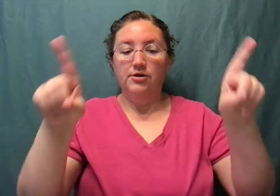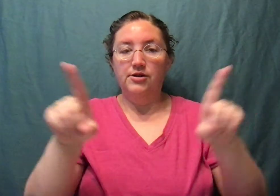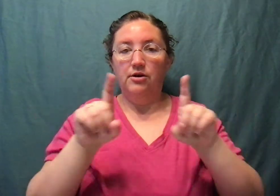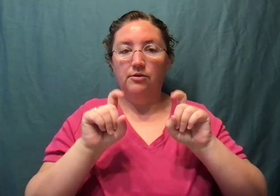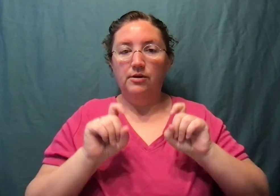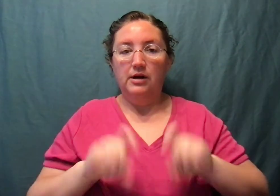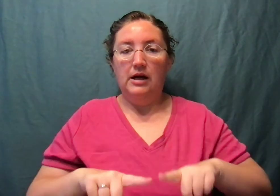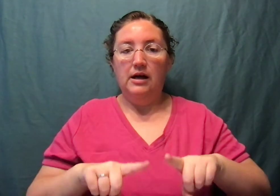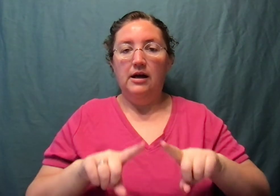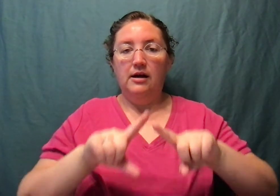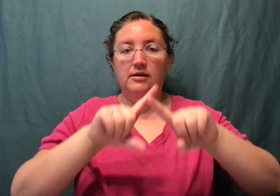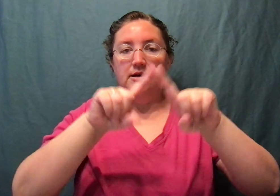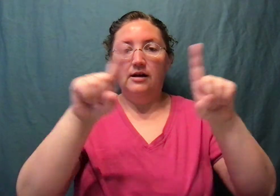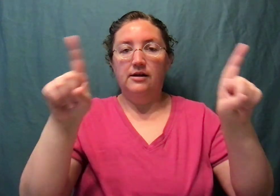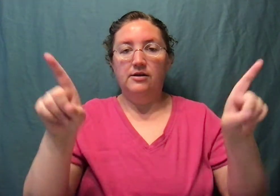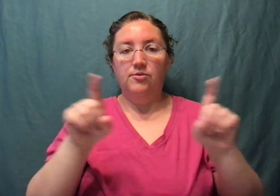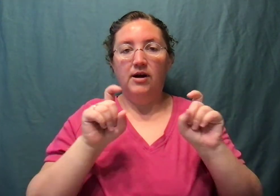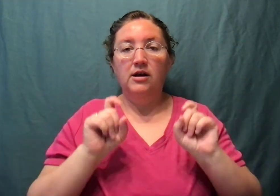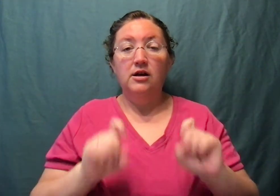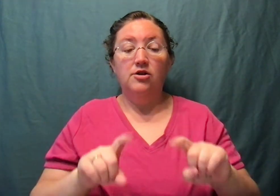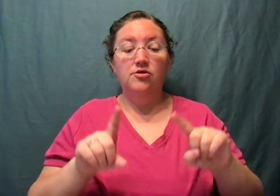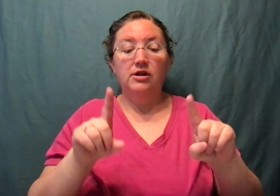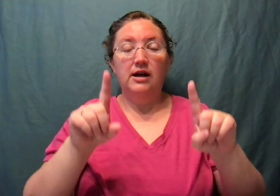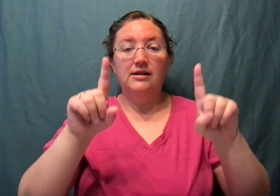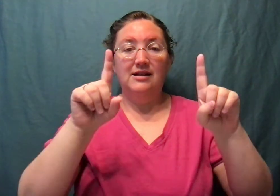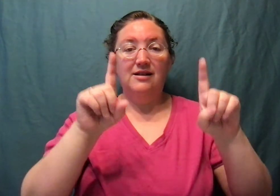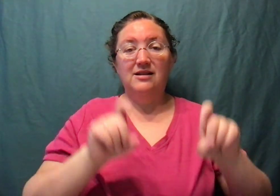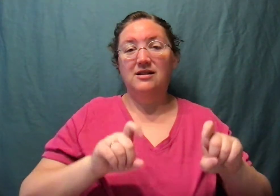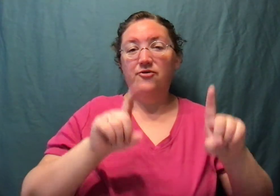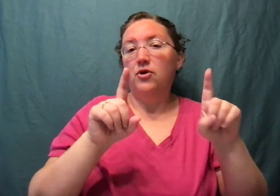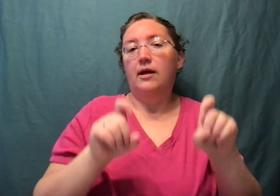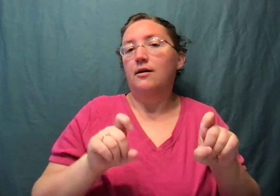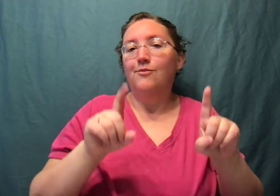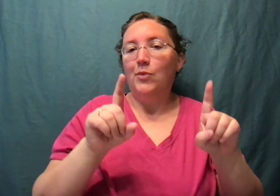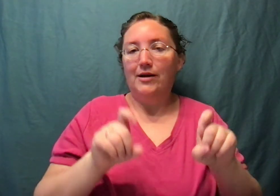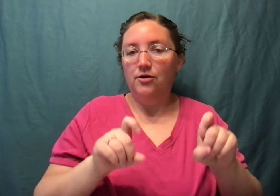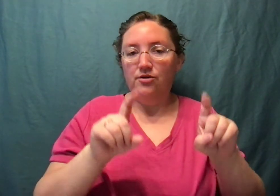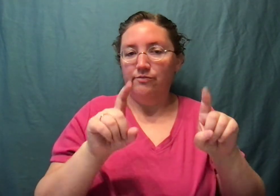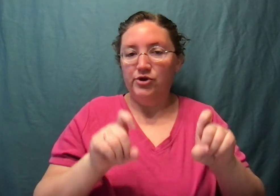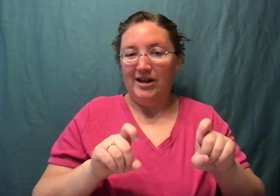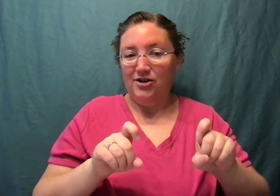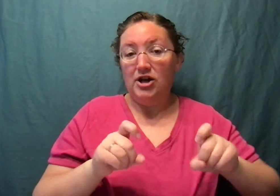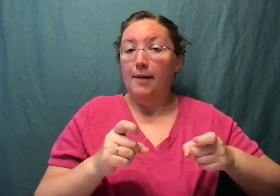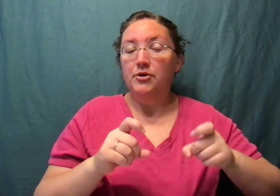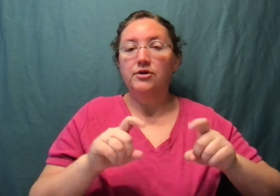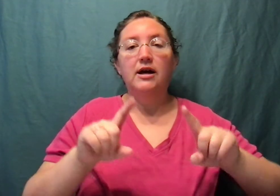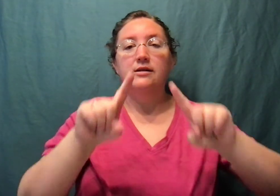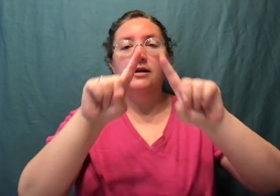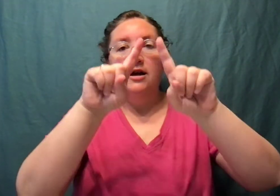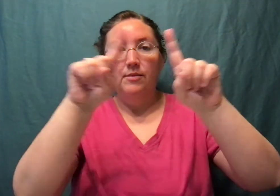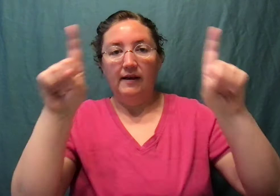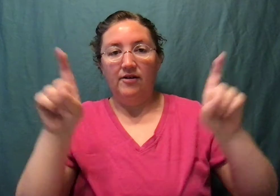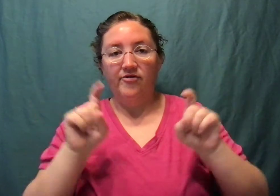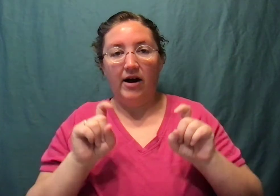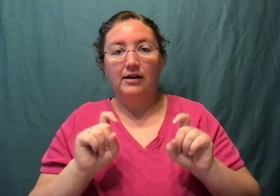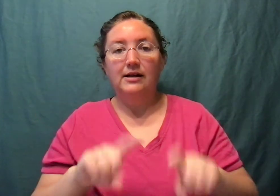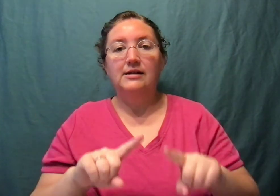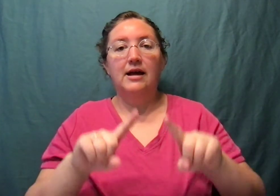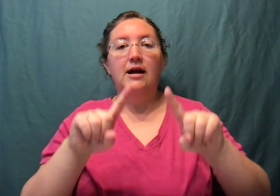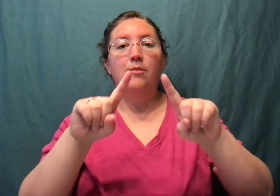also sign it this way. Usually I see this as for like a regular like chapter test, but like a final exam, a